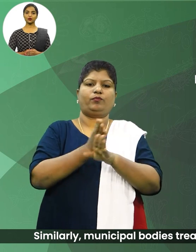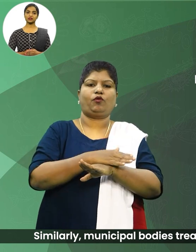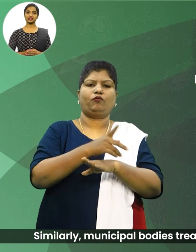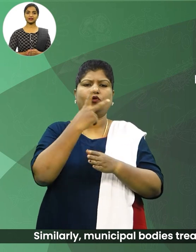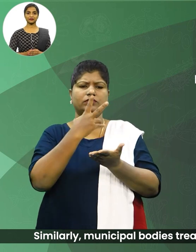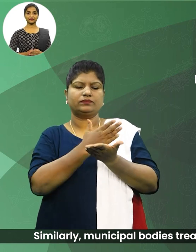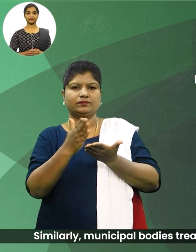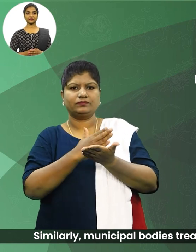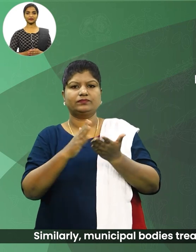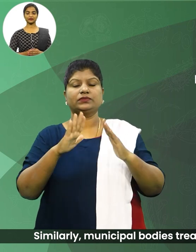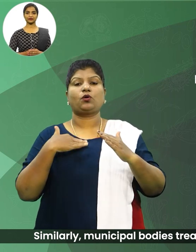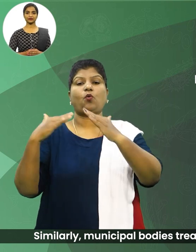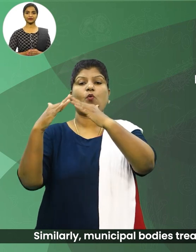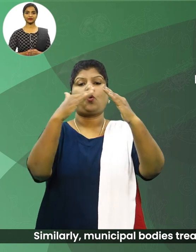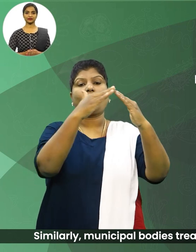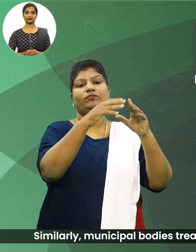households.